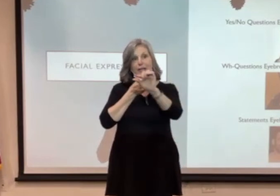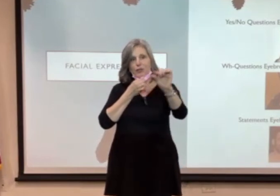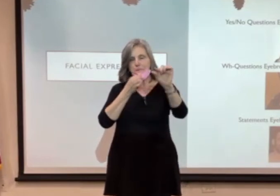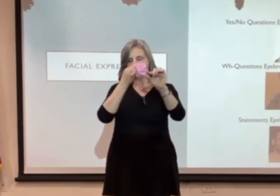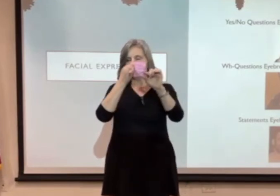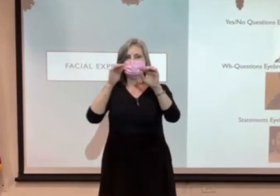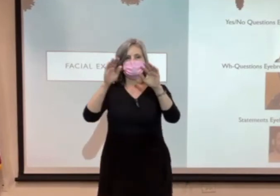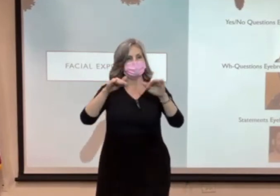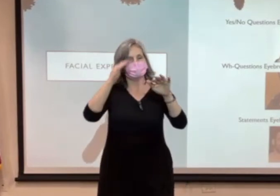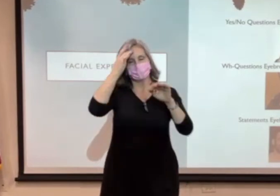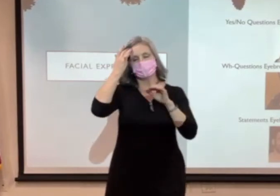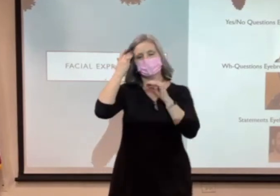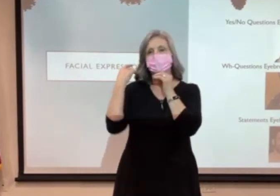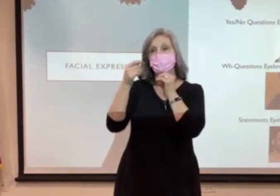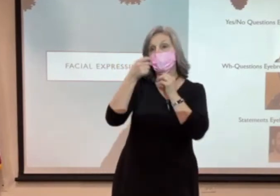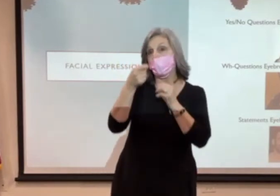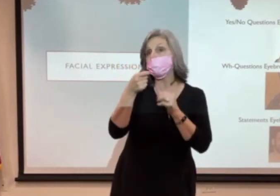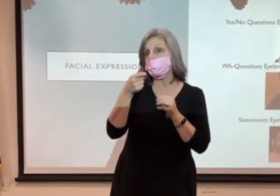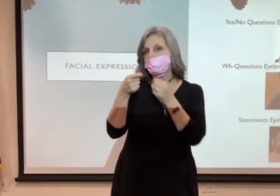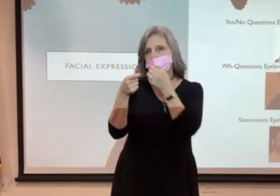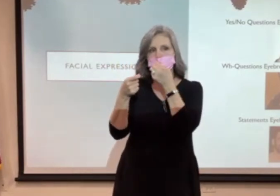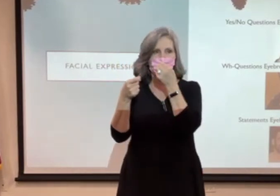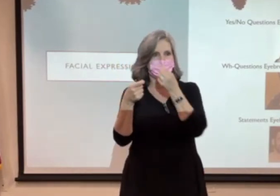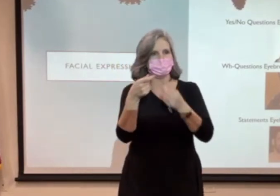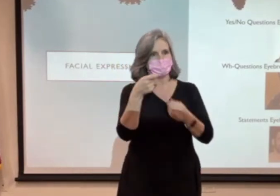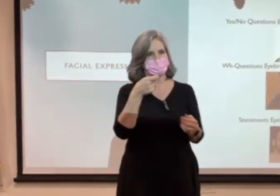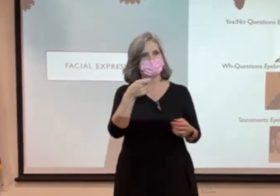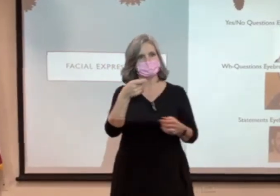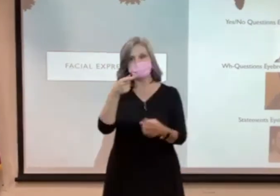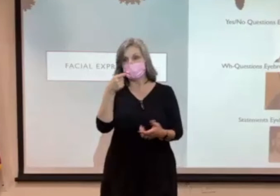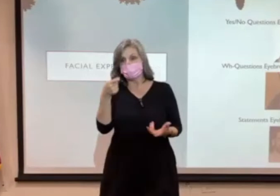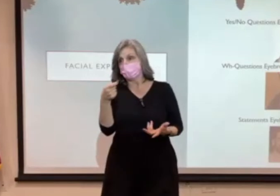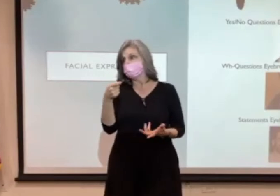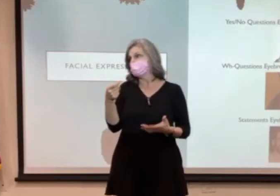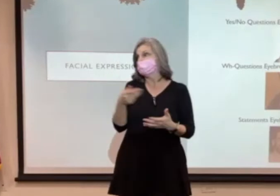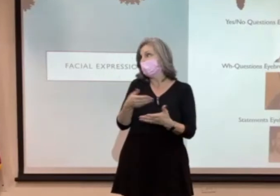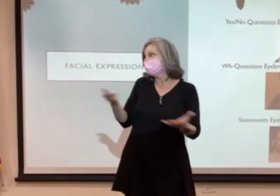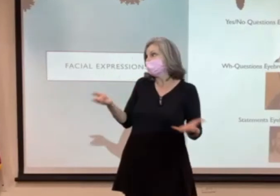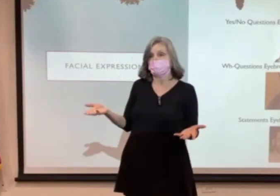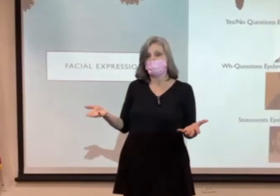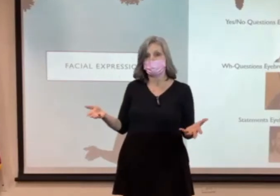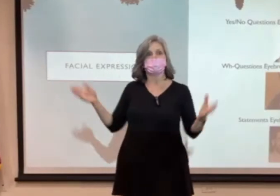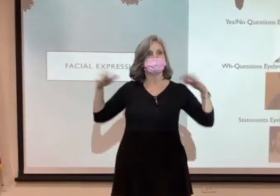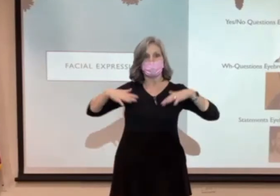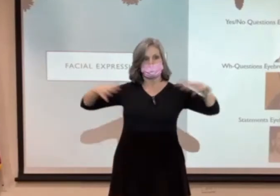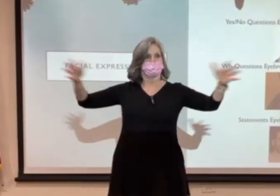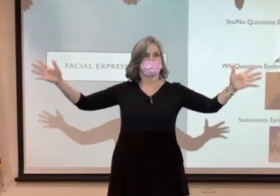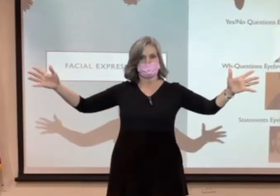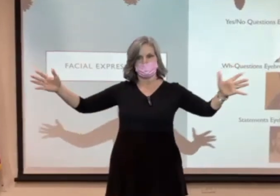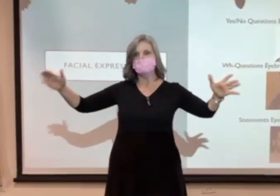sound range. So there's different frequencies, like a dog whistle. Most people can get the concept. If you blow a dog whistle, none of us could hear it, but the dogs go